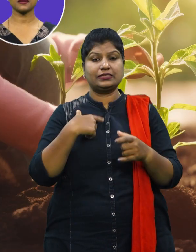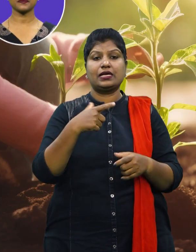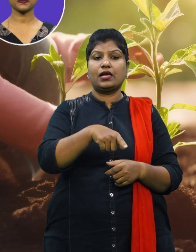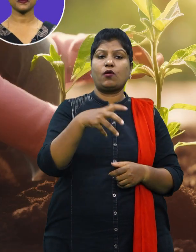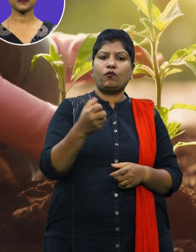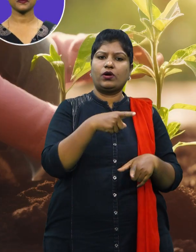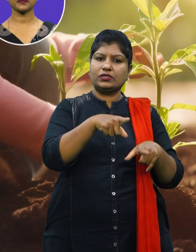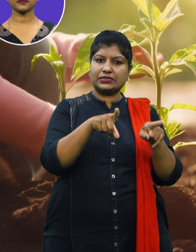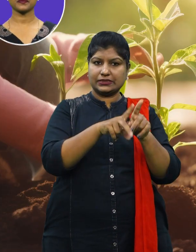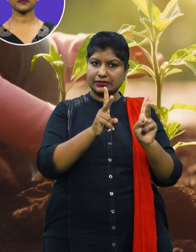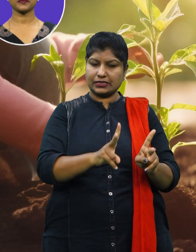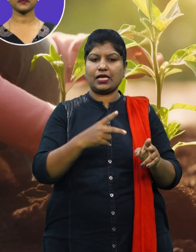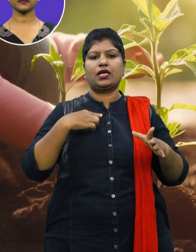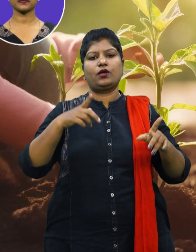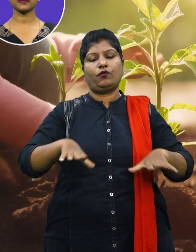forest.